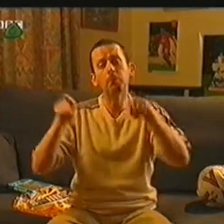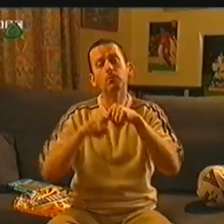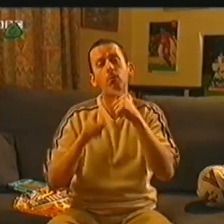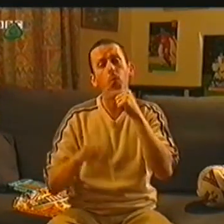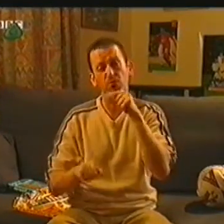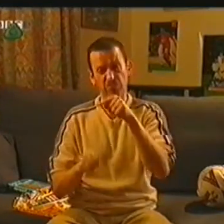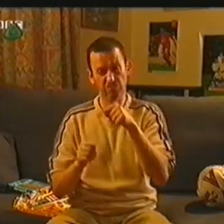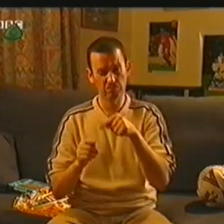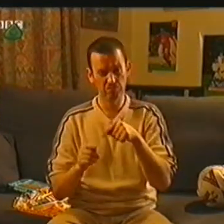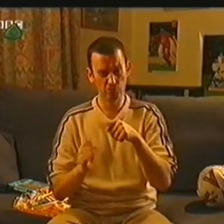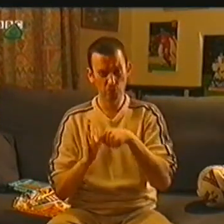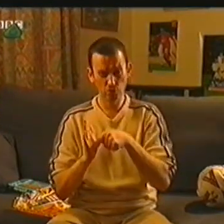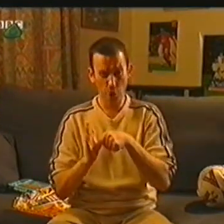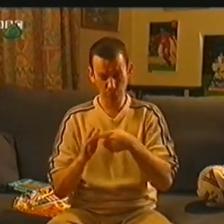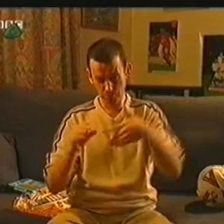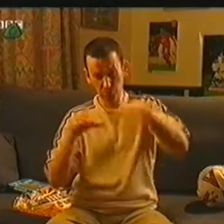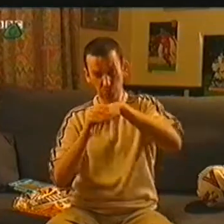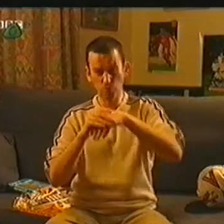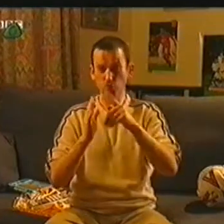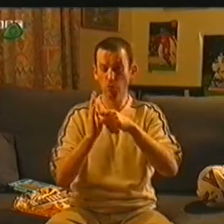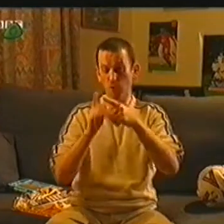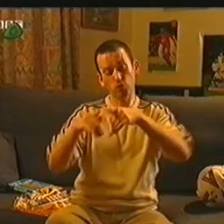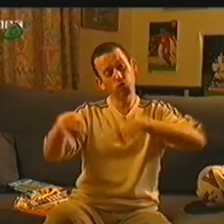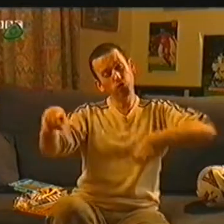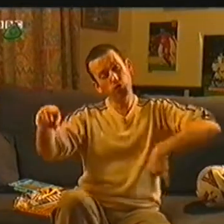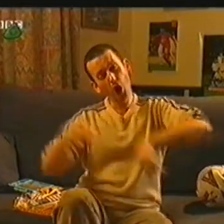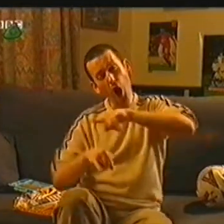There was a picture of him kicking the ball. Hazy in the